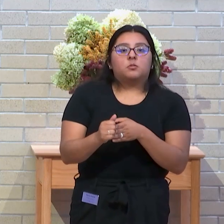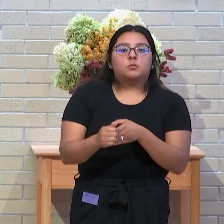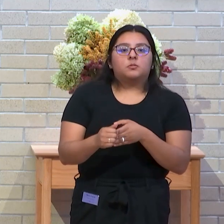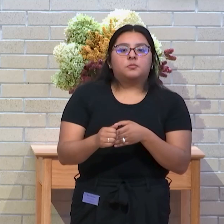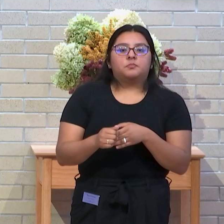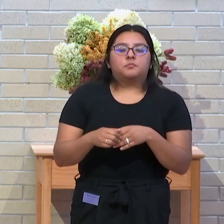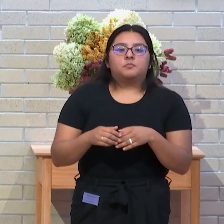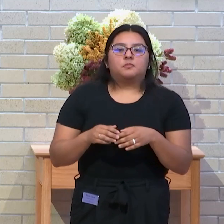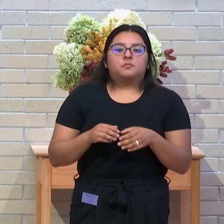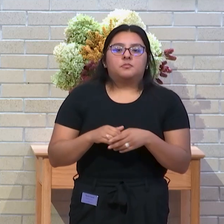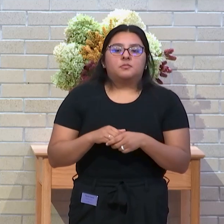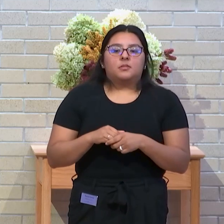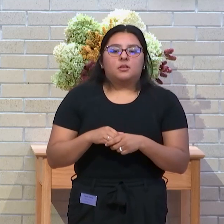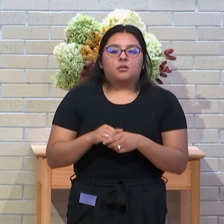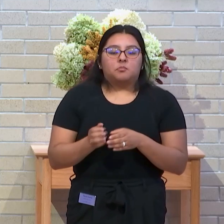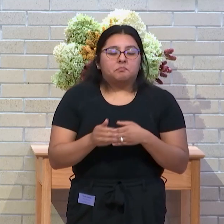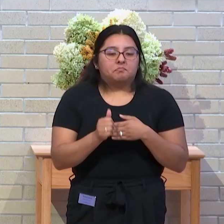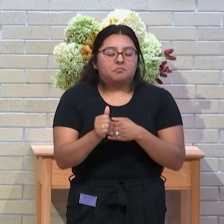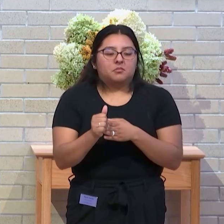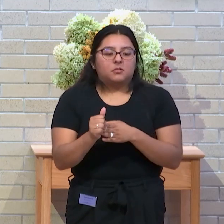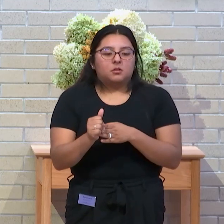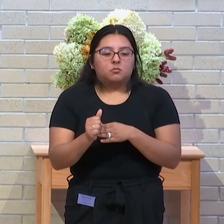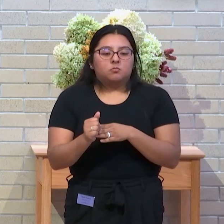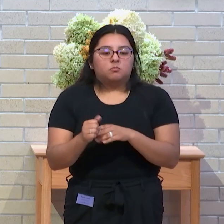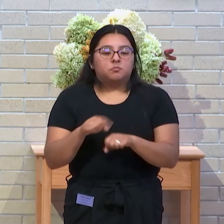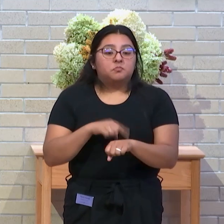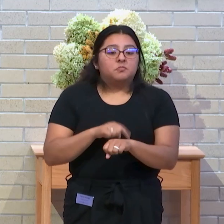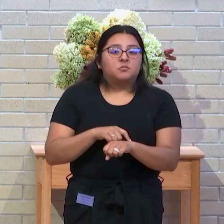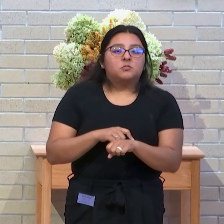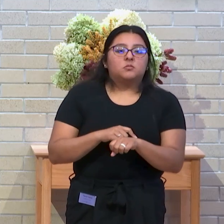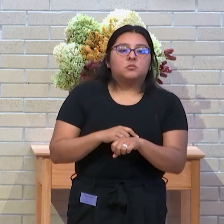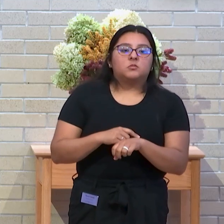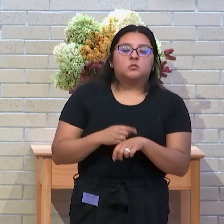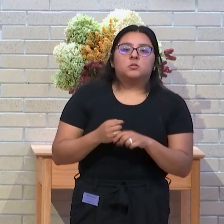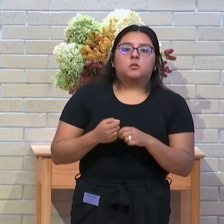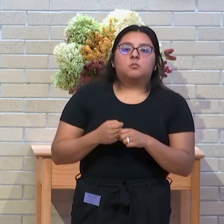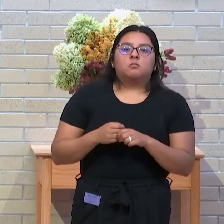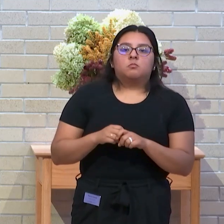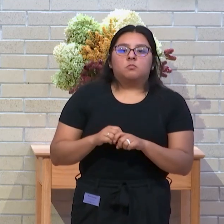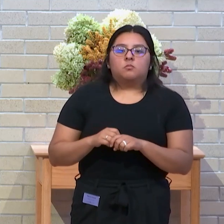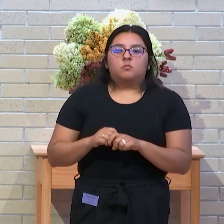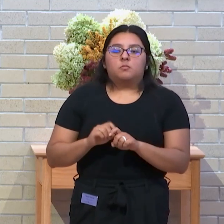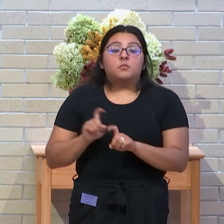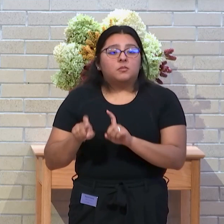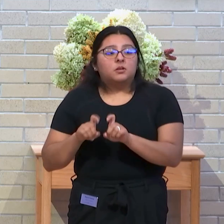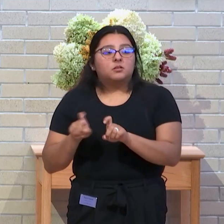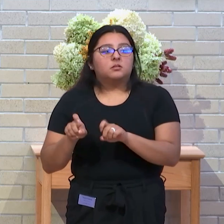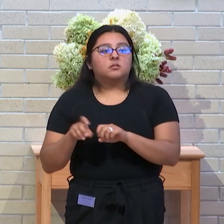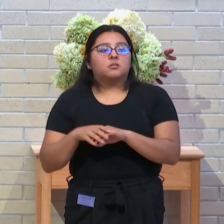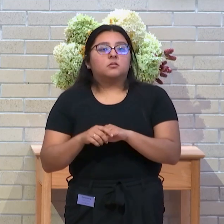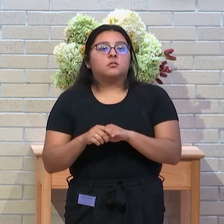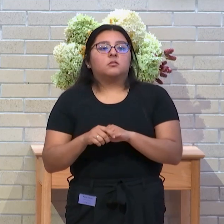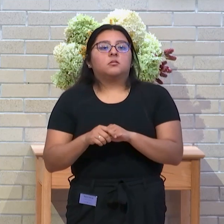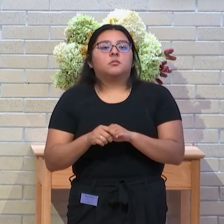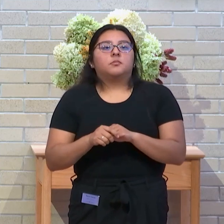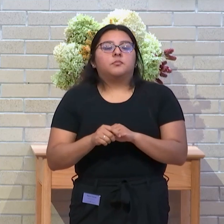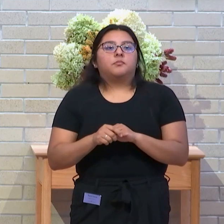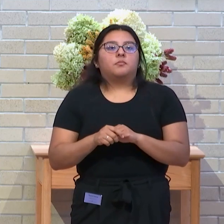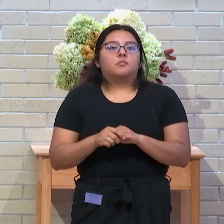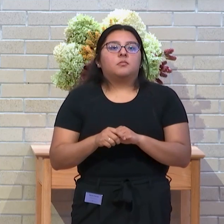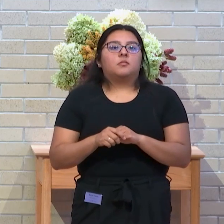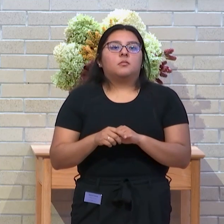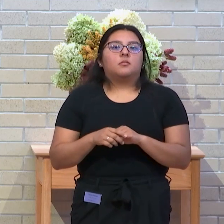this ceremony. My leaders spent time and energy reaching out to the native people, and by doing so, the Hopi General